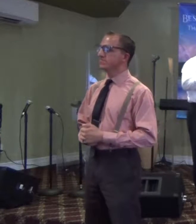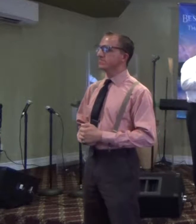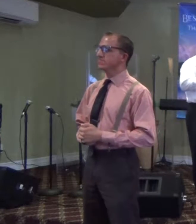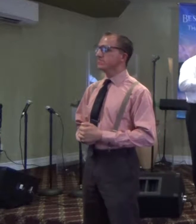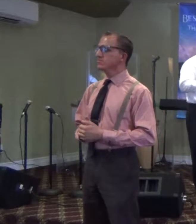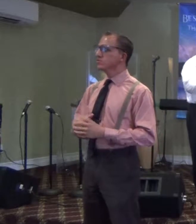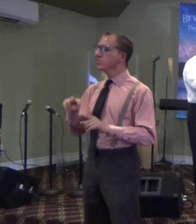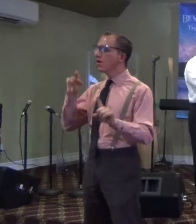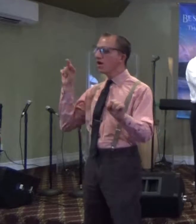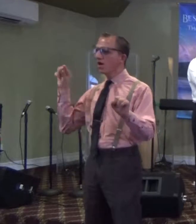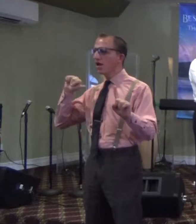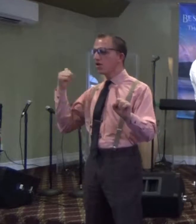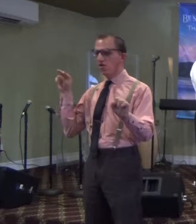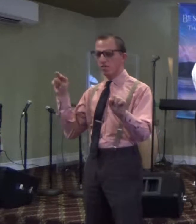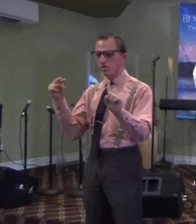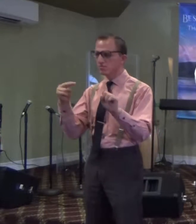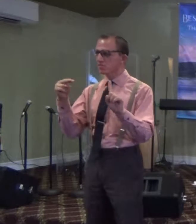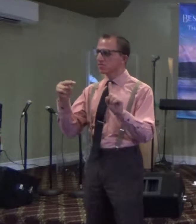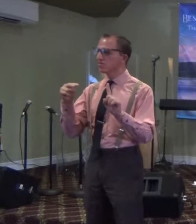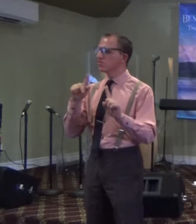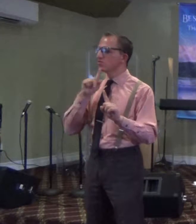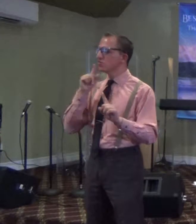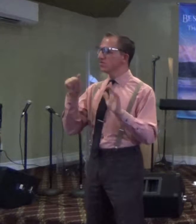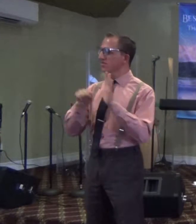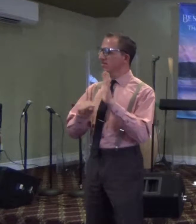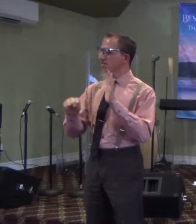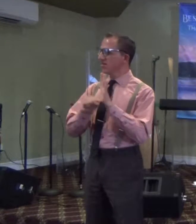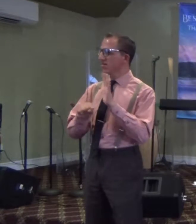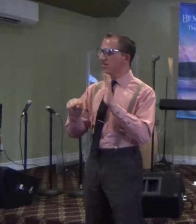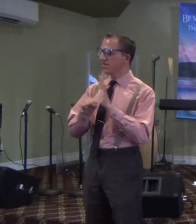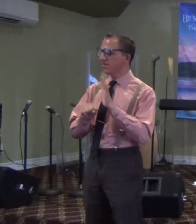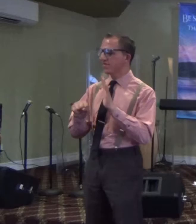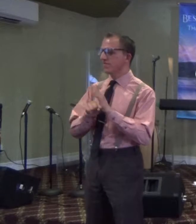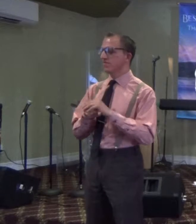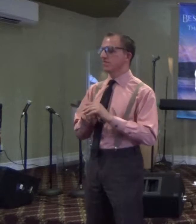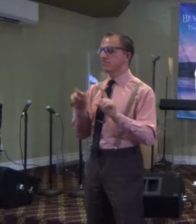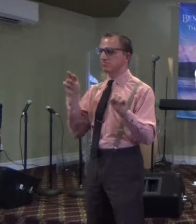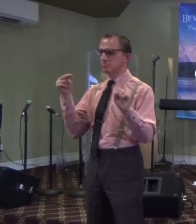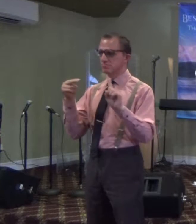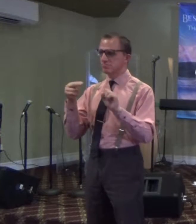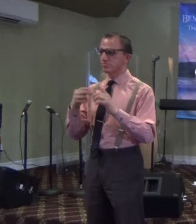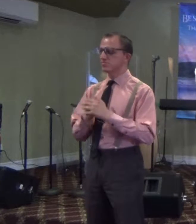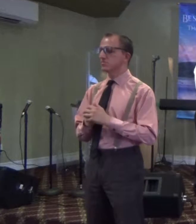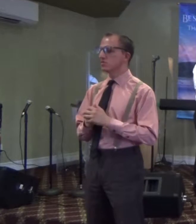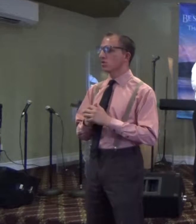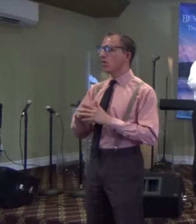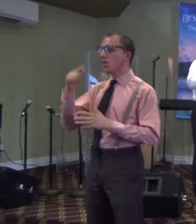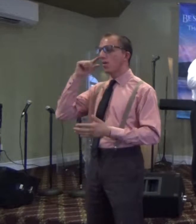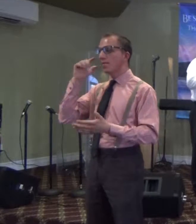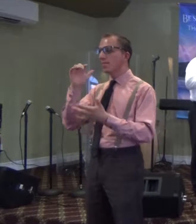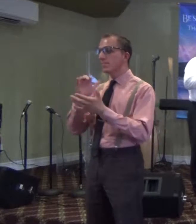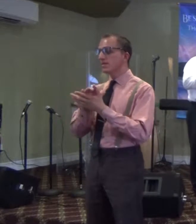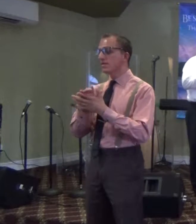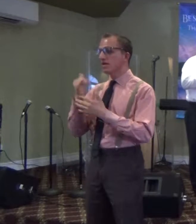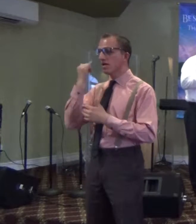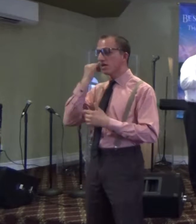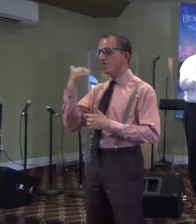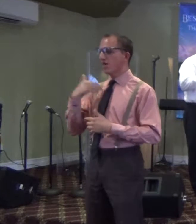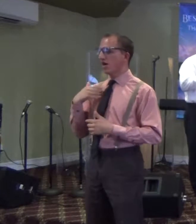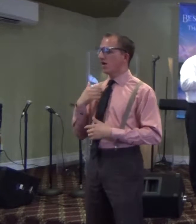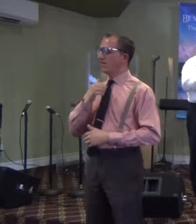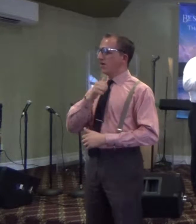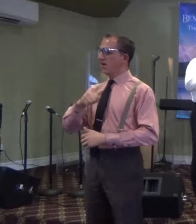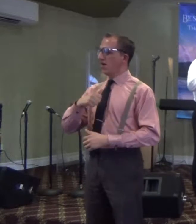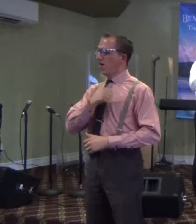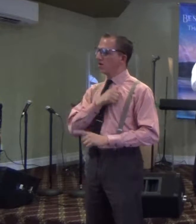una perspectiva muy negativa, or from a negative perspective, o cree que por tener una